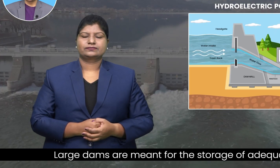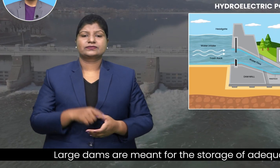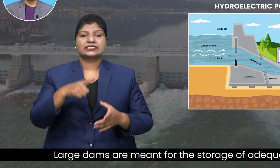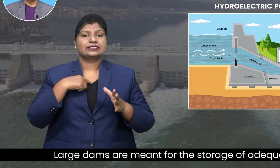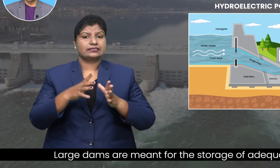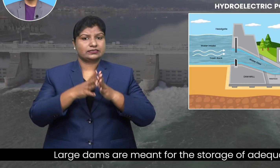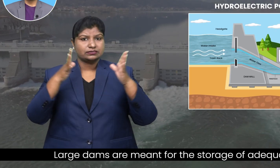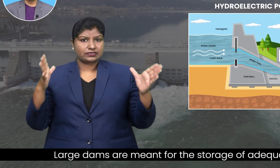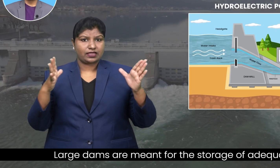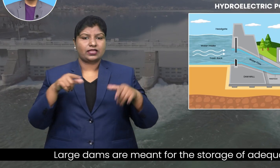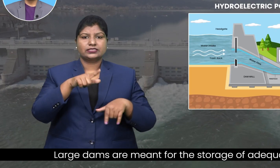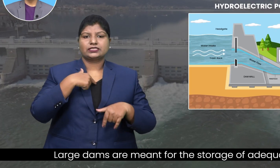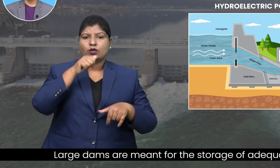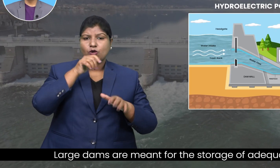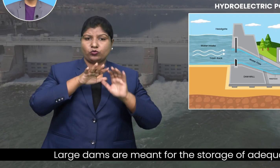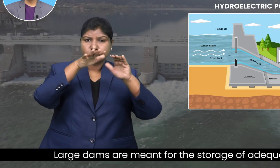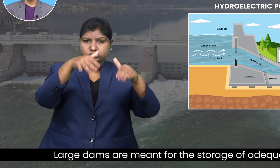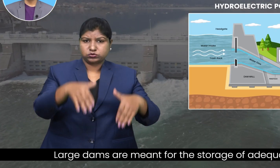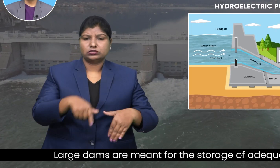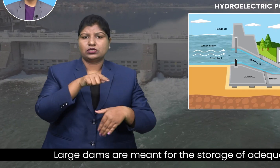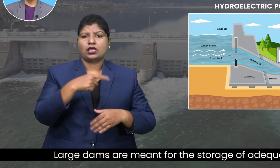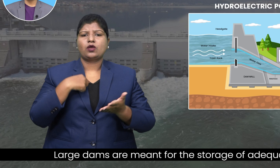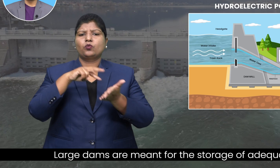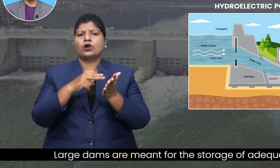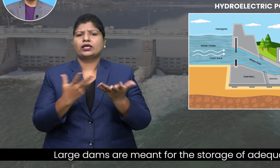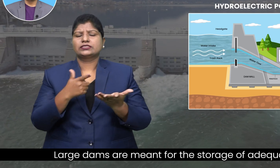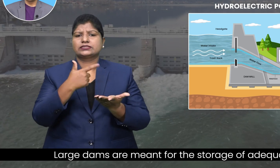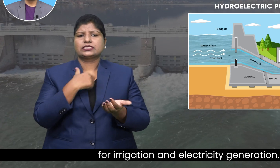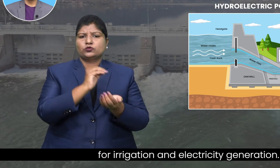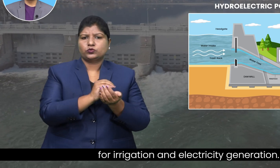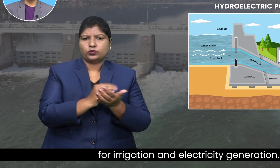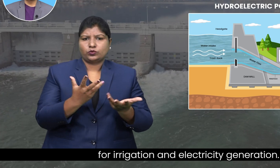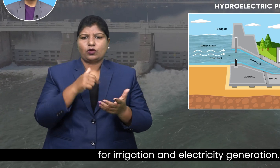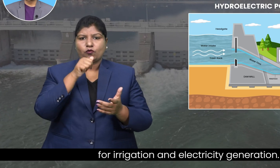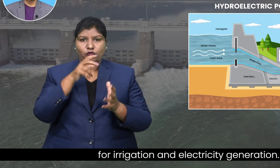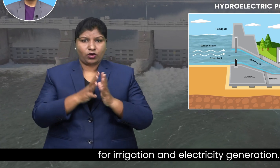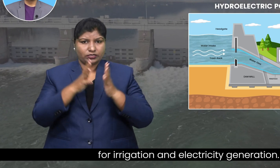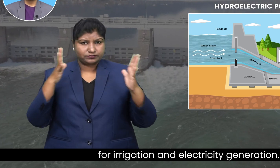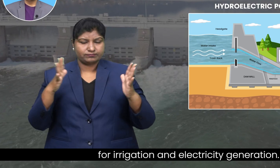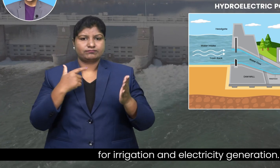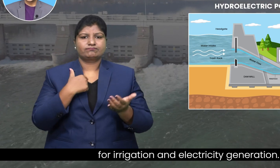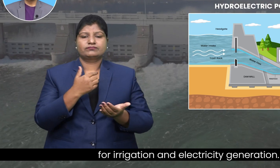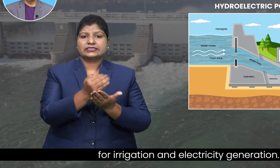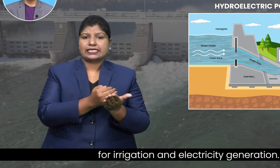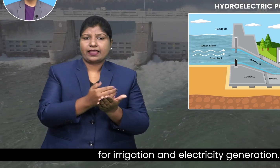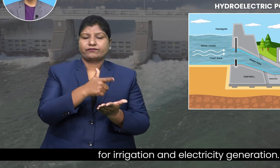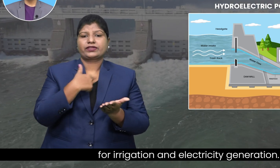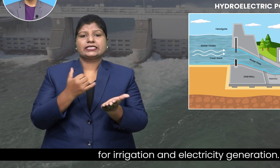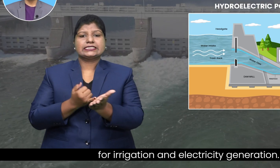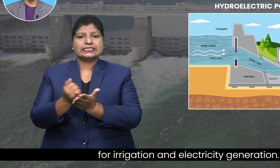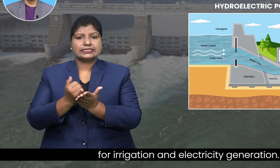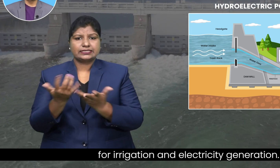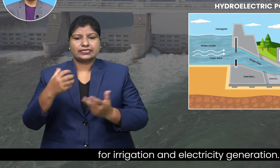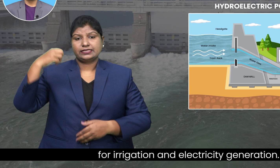Large dams are meant for the storage of adequate water for irrigation and